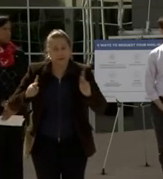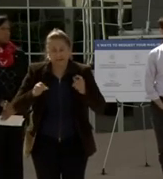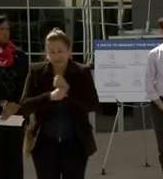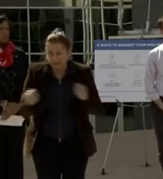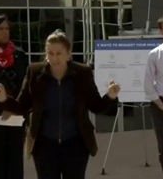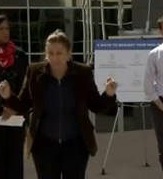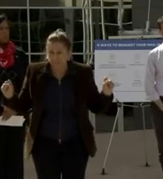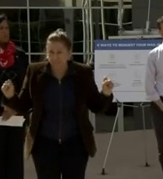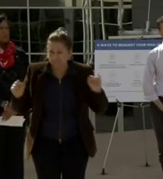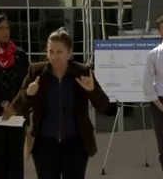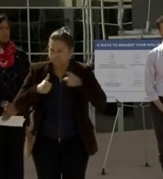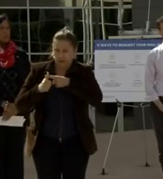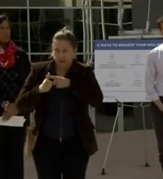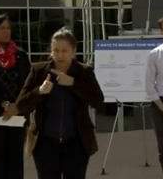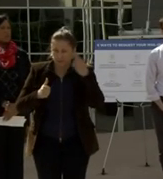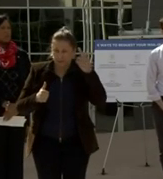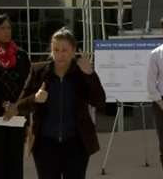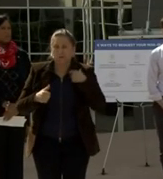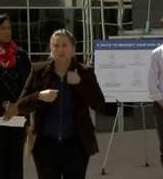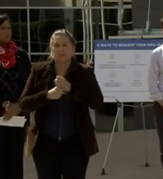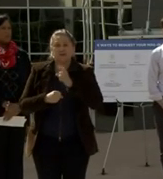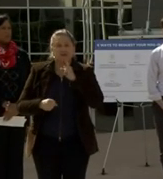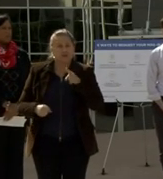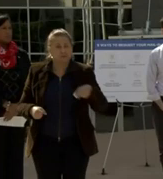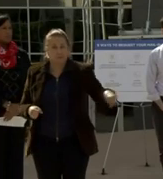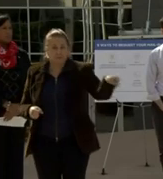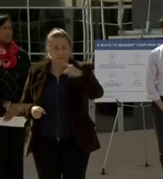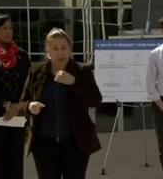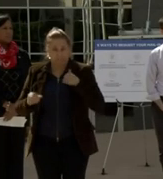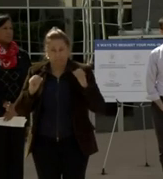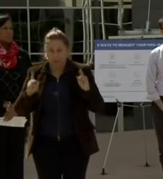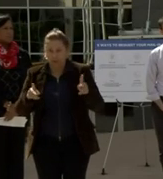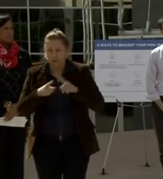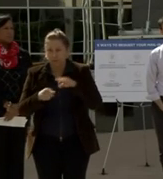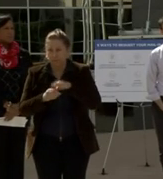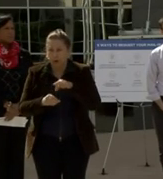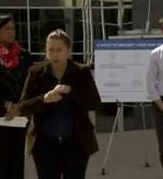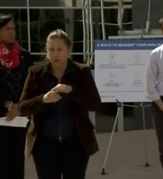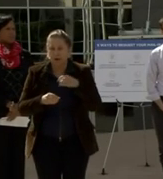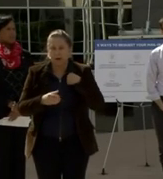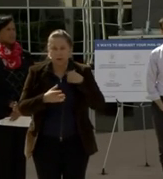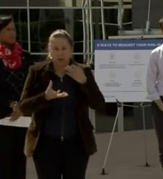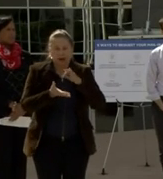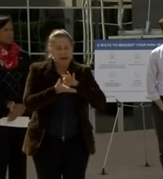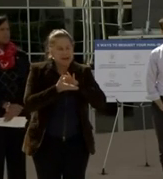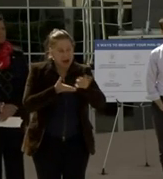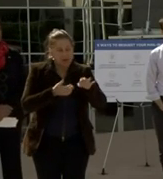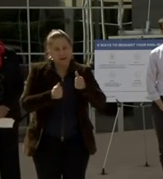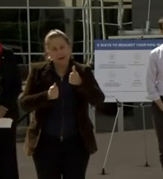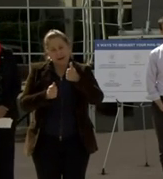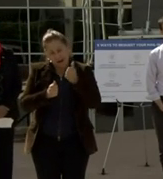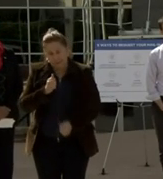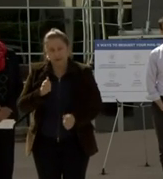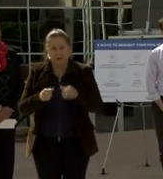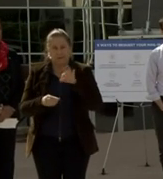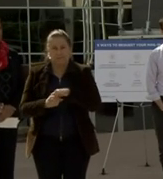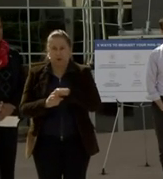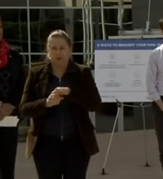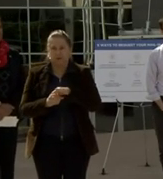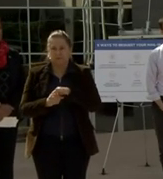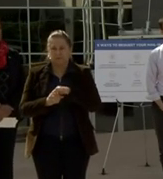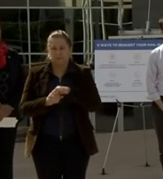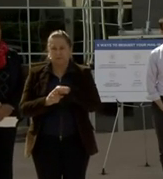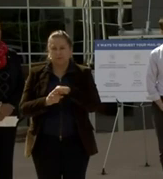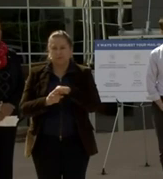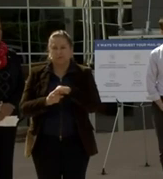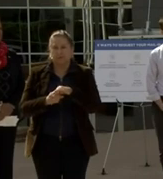have an opportunity to vote and every vote is counted. Consistent with those two priorities, the following are highlights of a plan